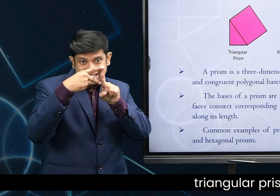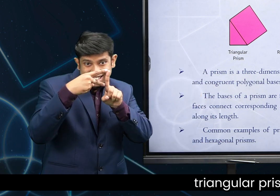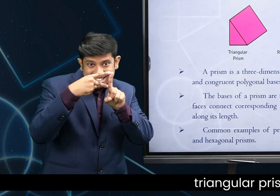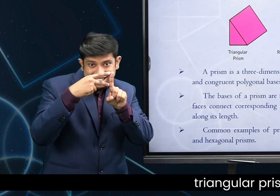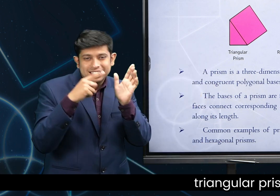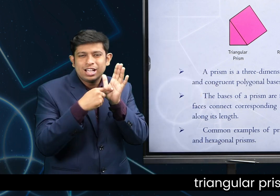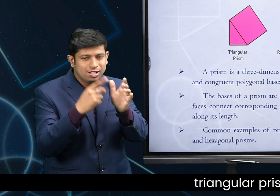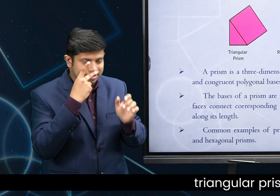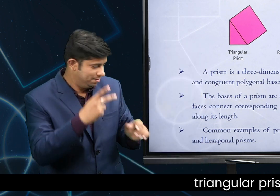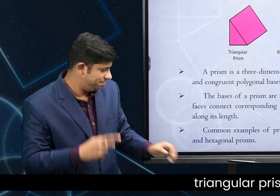triangular prisms,